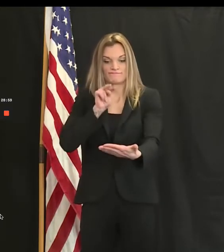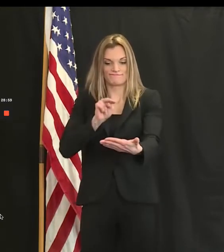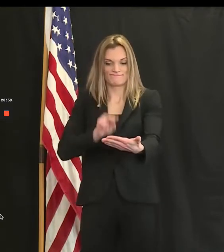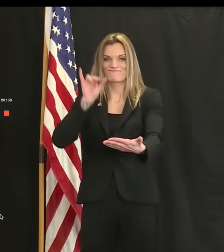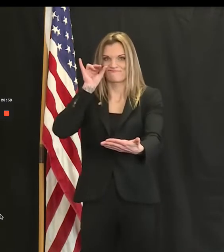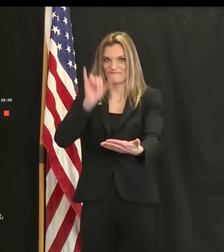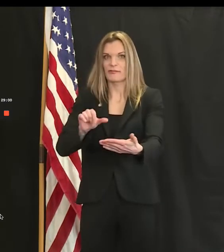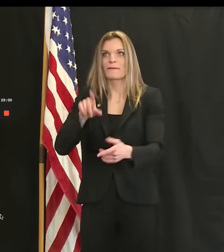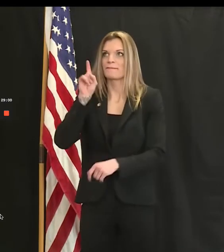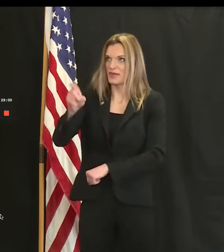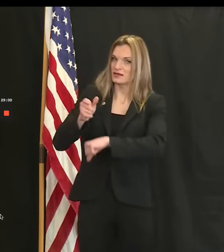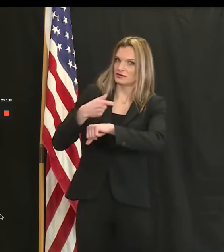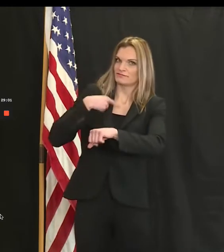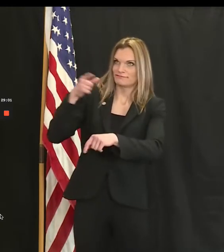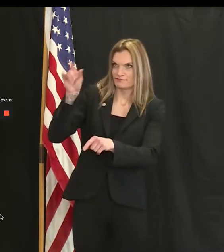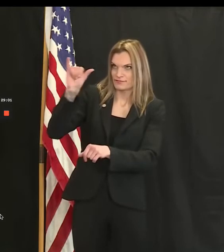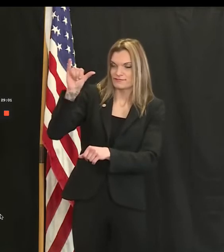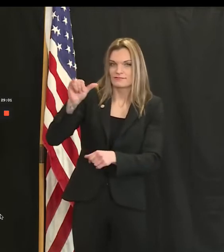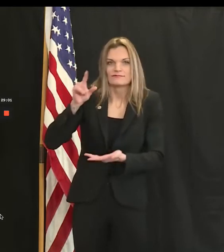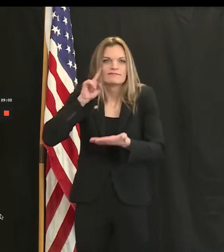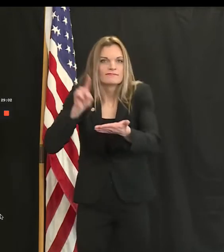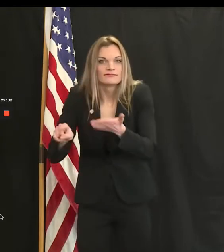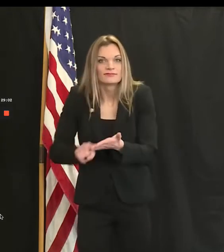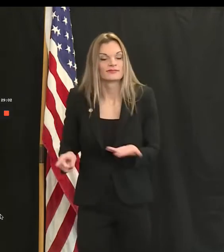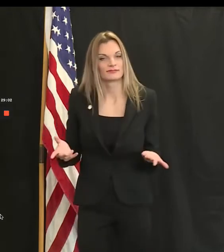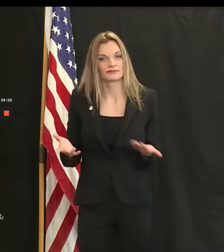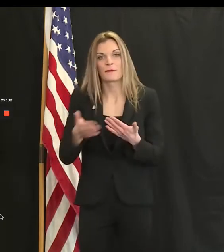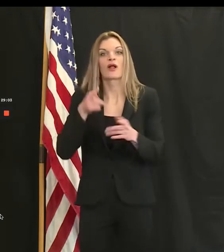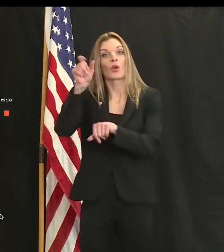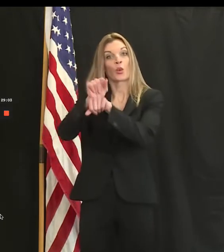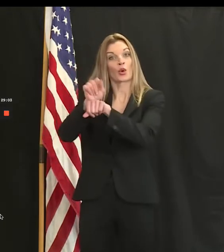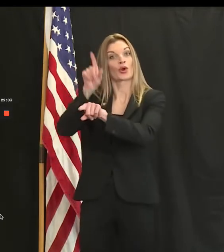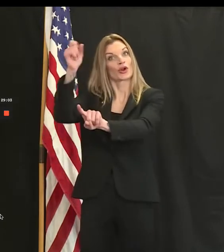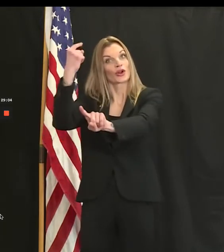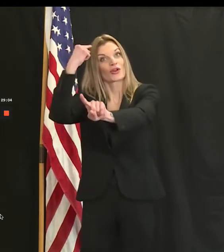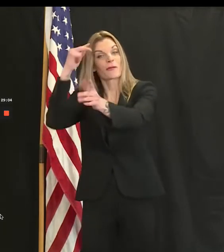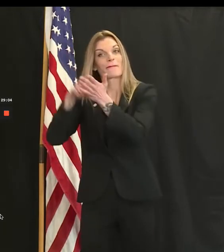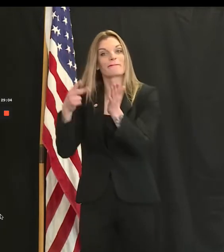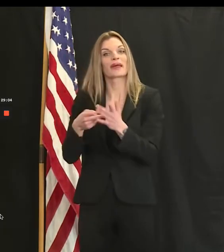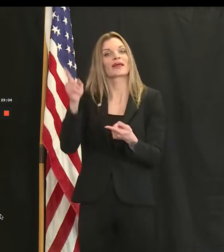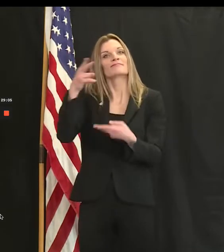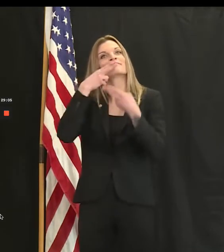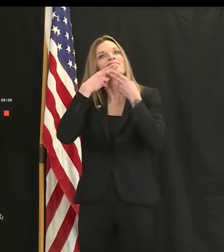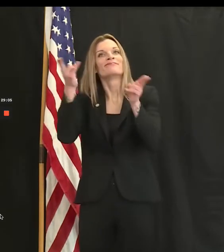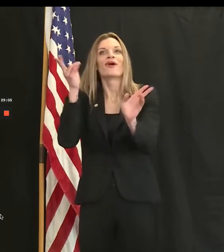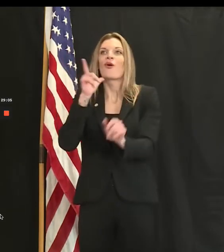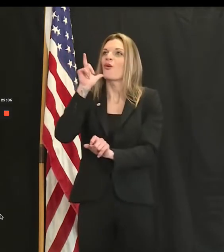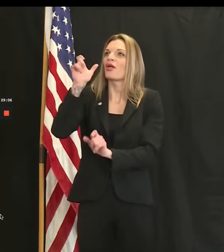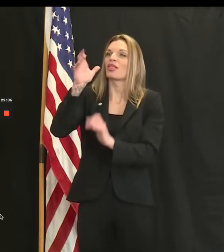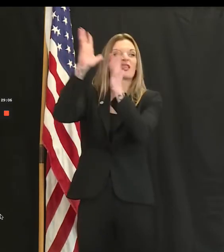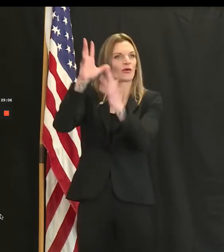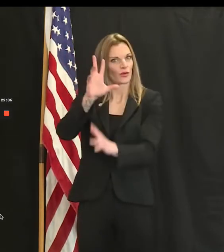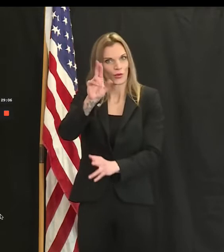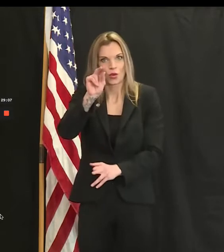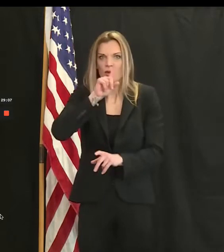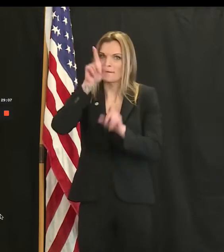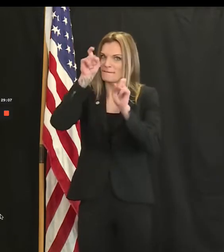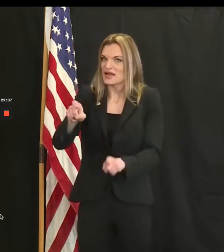are subject to the same laws as everybody else. Again, there are no velvet ropes in our criminal justice system.